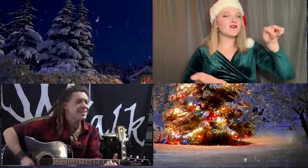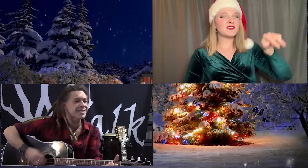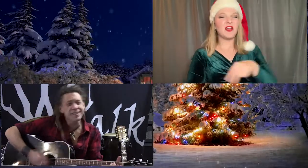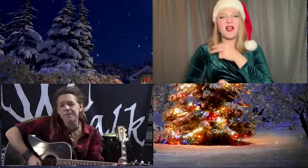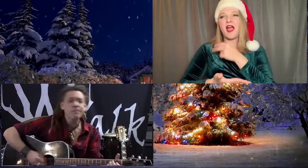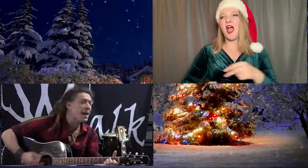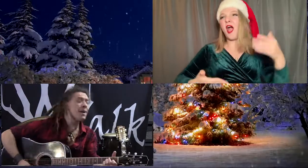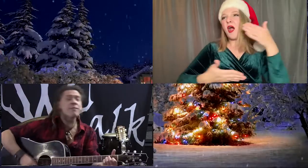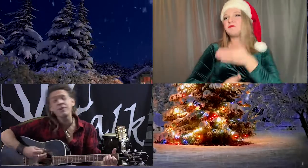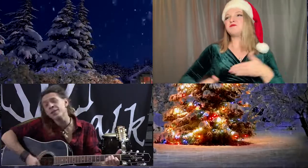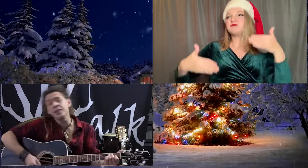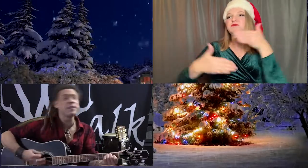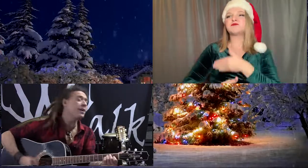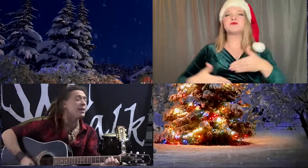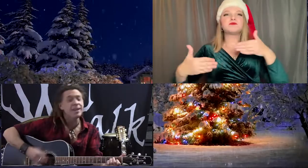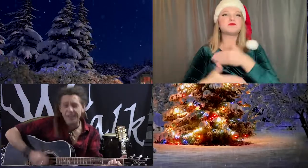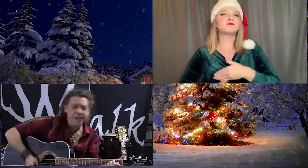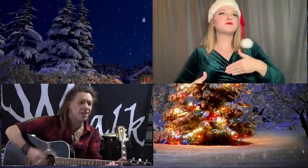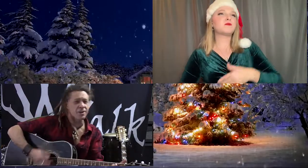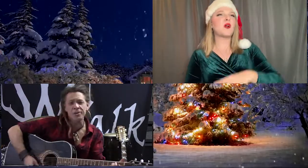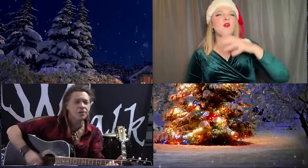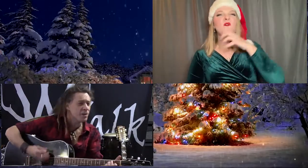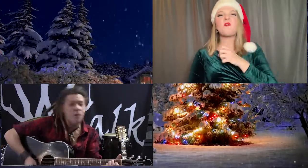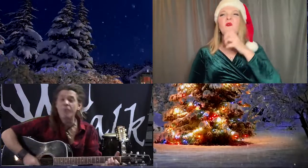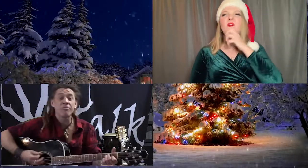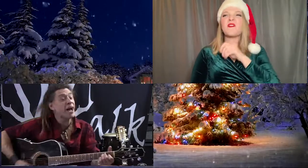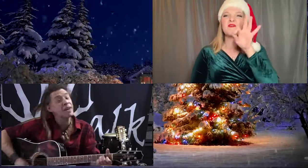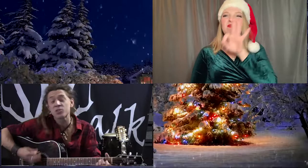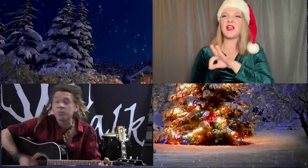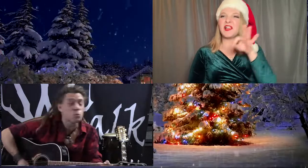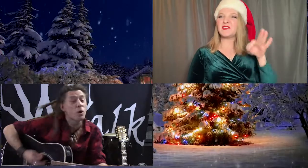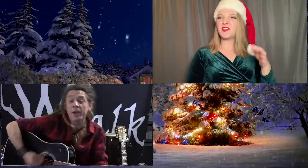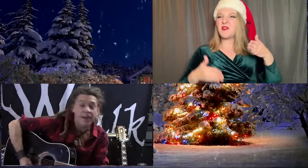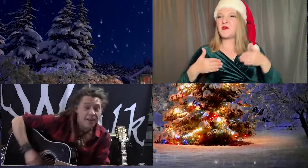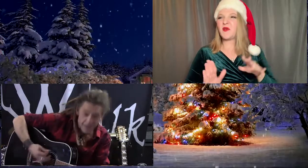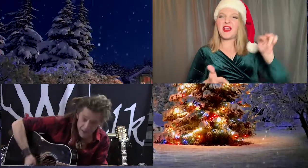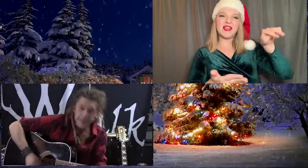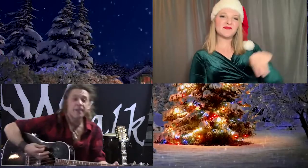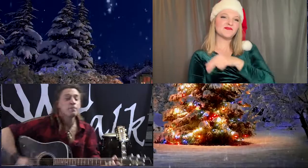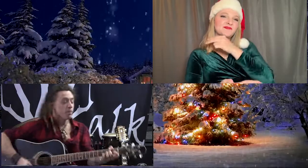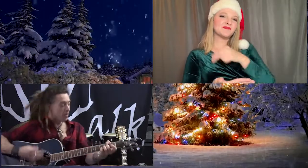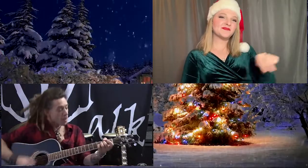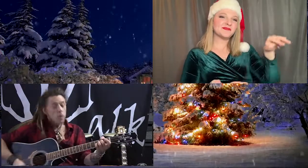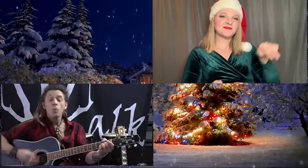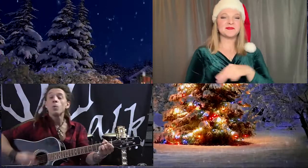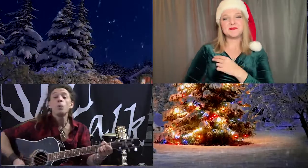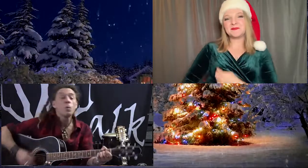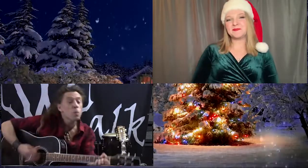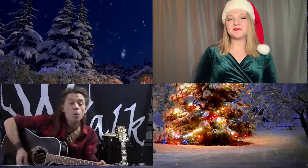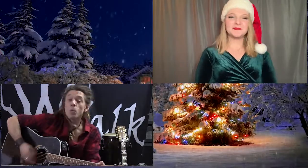Everyone dancing merrily in a good old fashioned way.